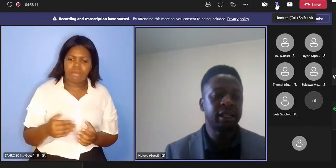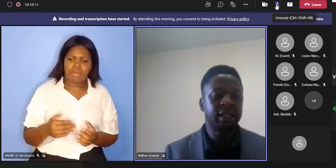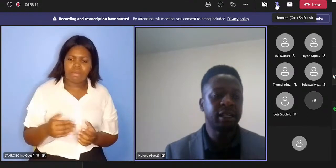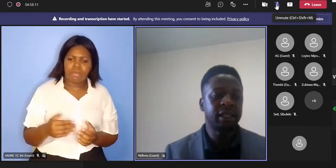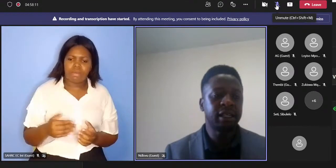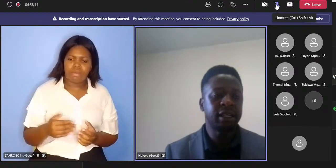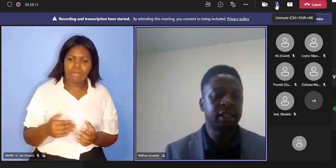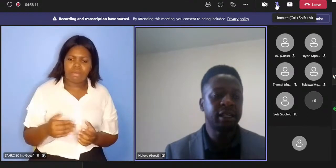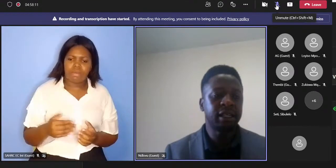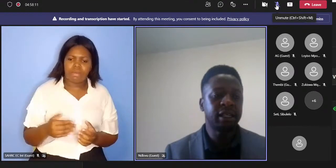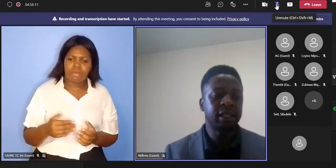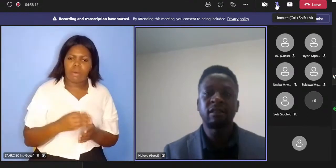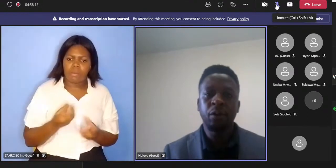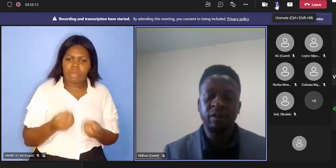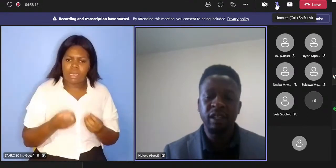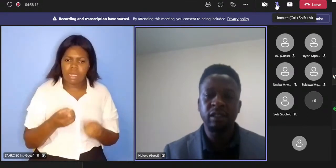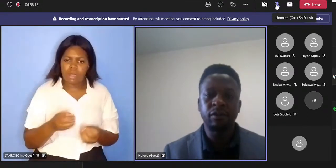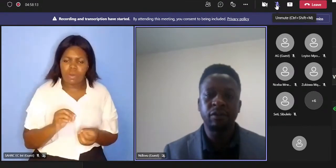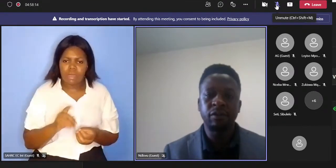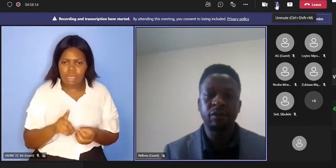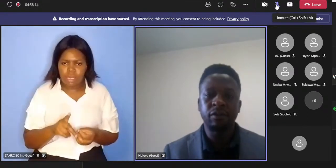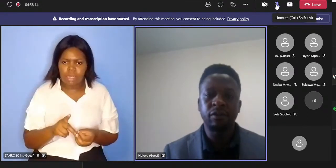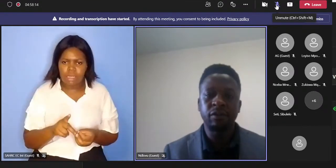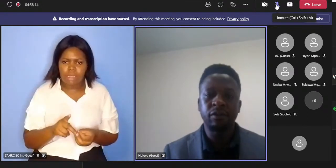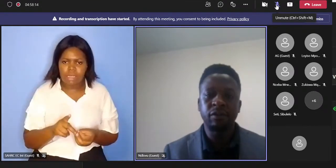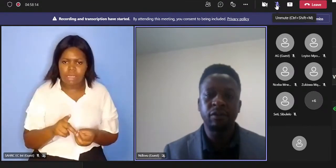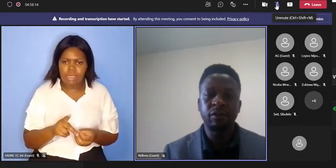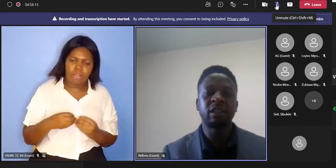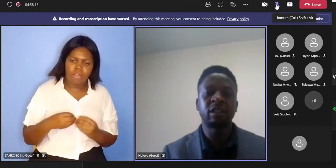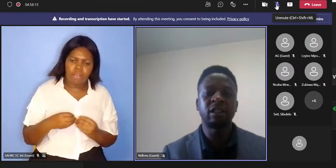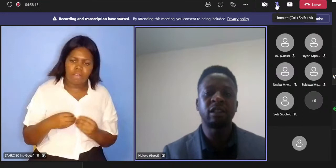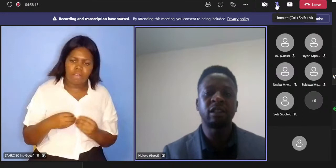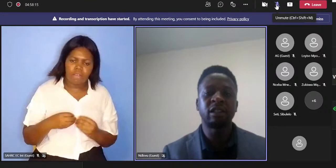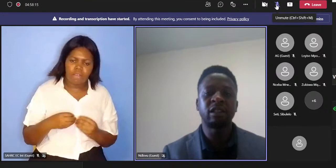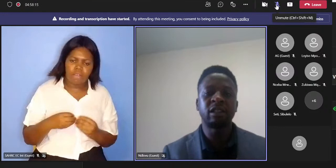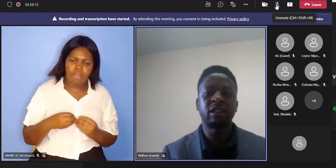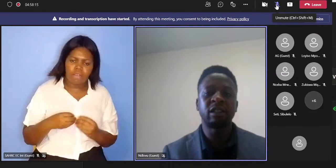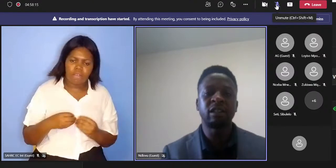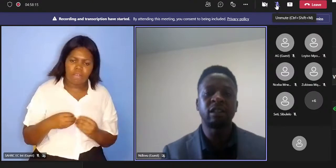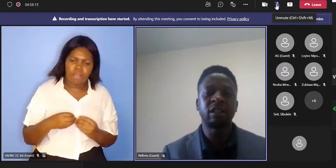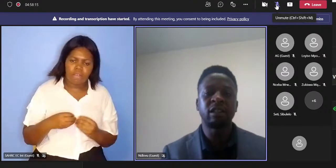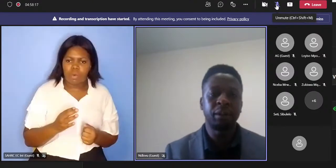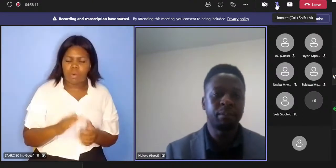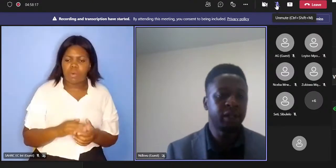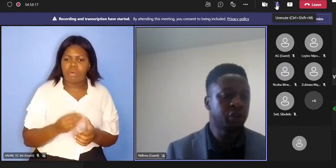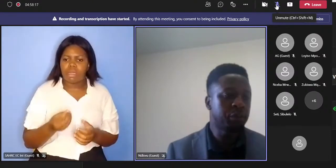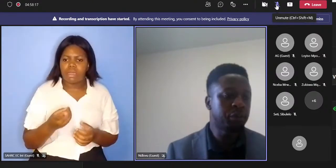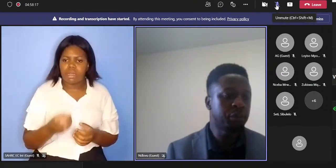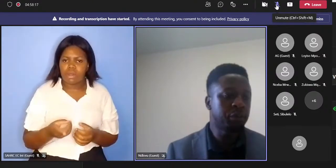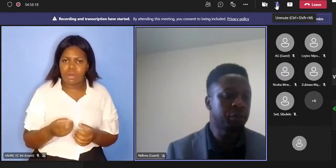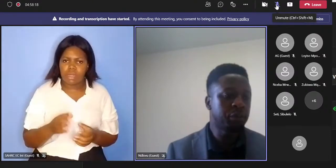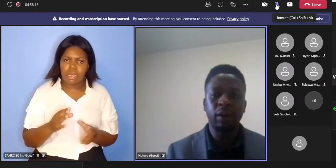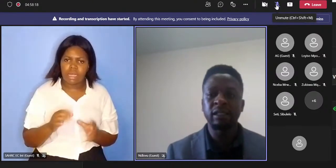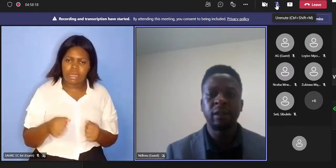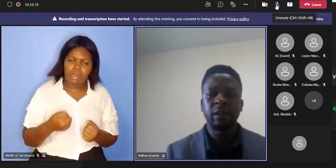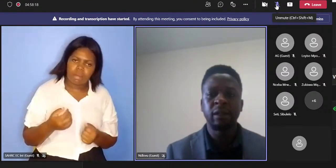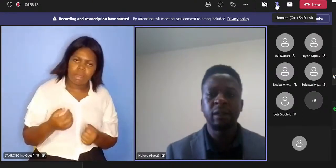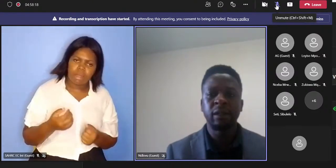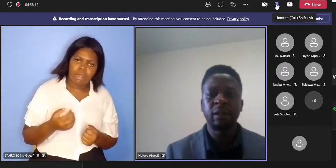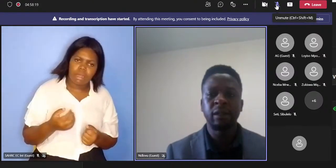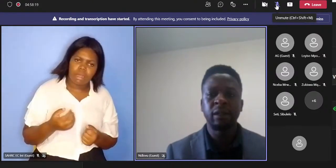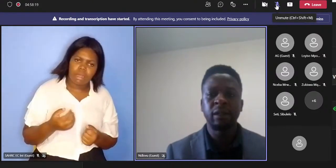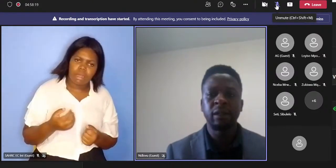in a religious school can apply for exemptions, and this is the procedure for it. And when there's a dispute, this is how it should be solved. Then it should be